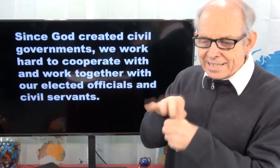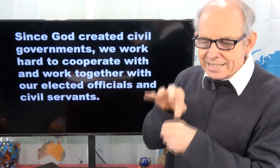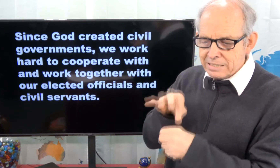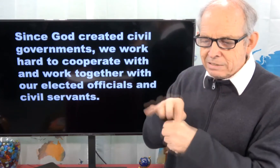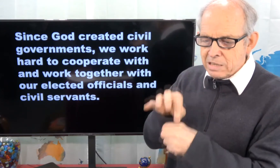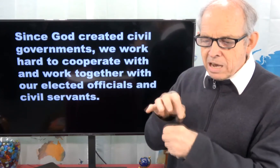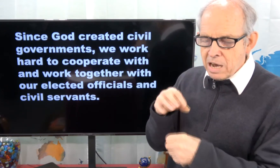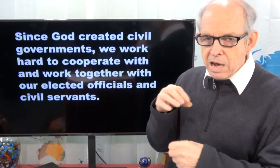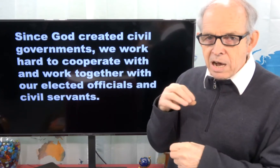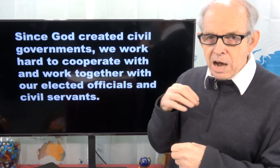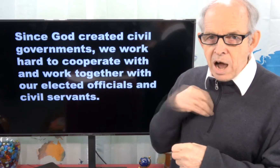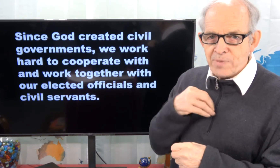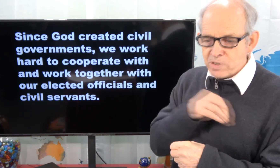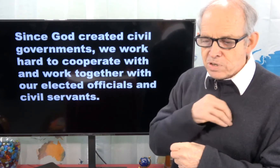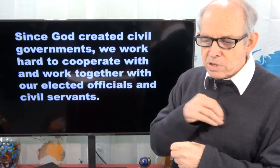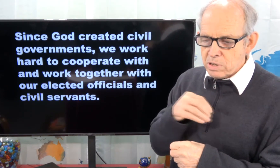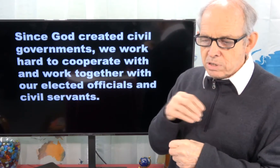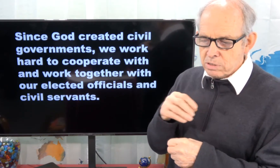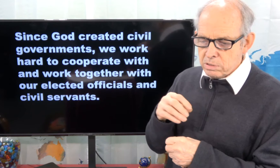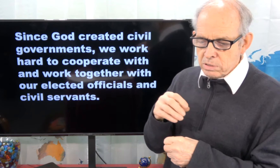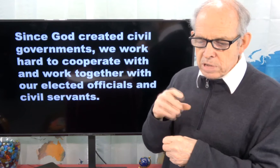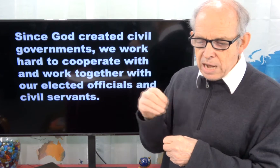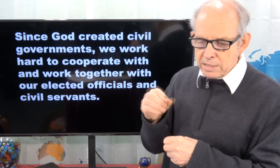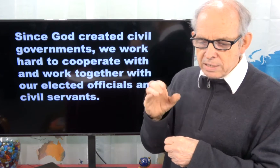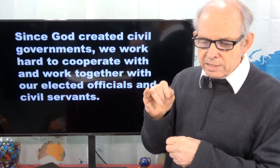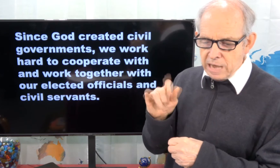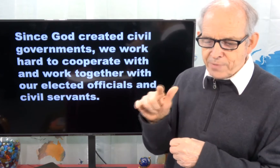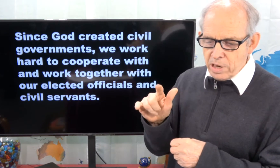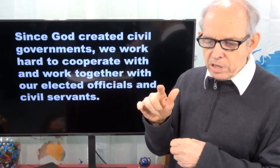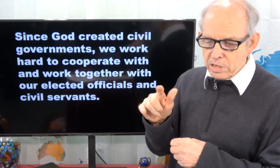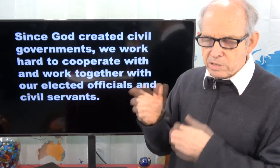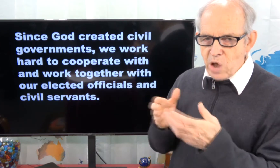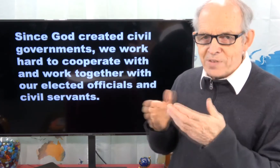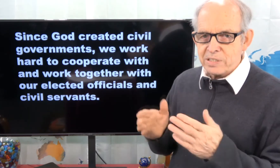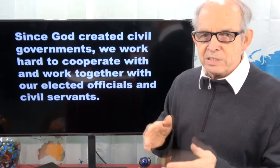collective officers. And chapter seven.